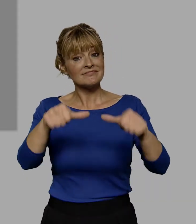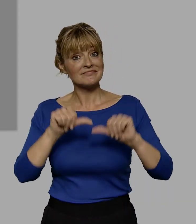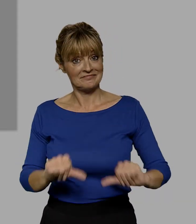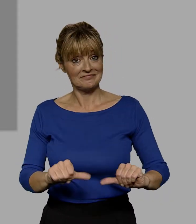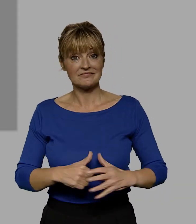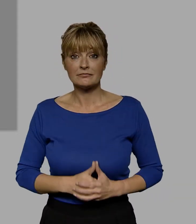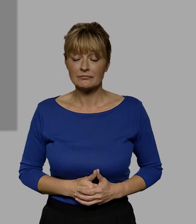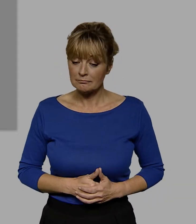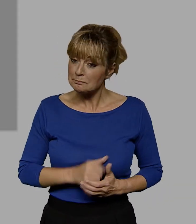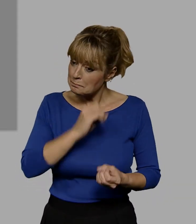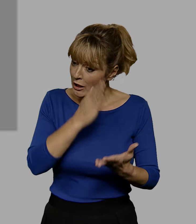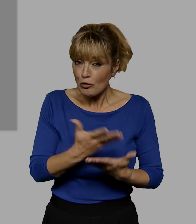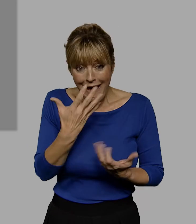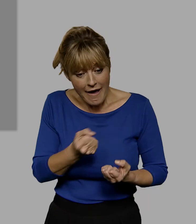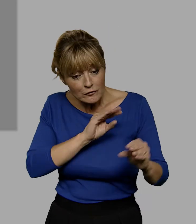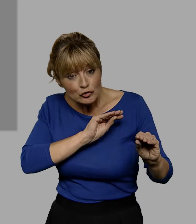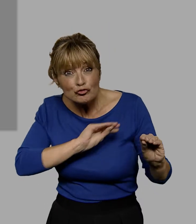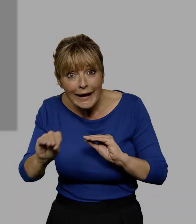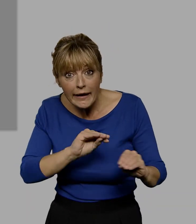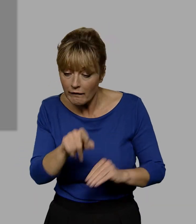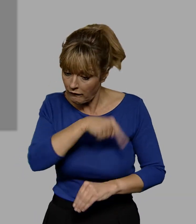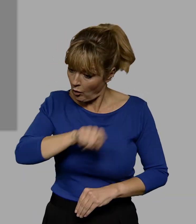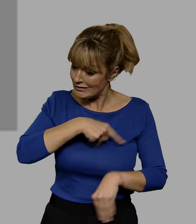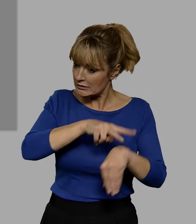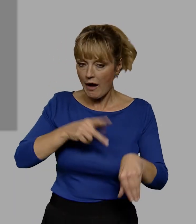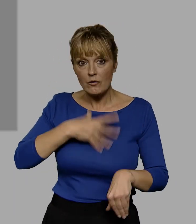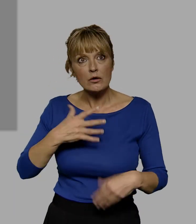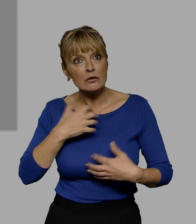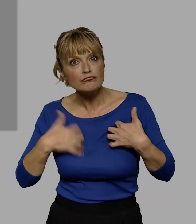9. Make training available to staff who have an interest in learning BSL.